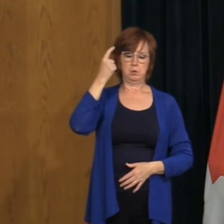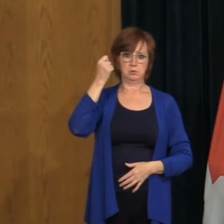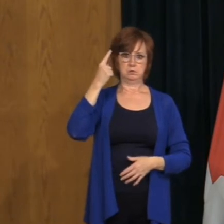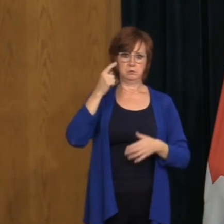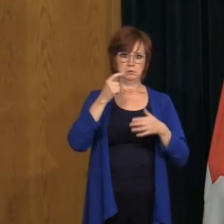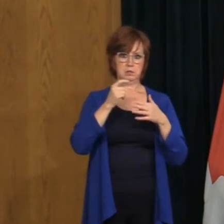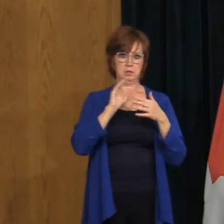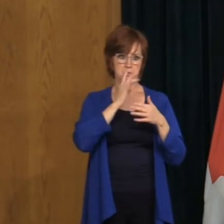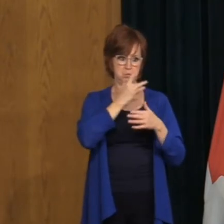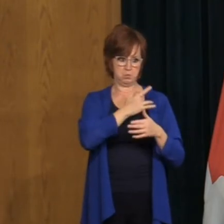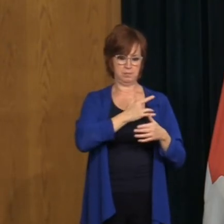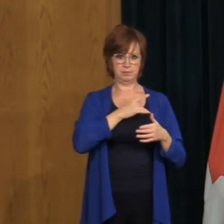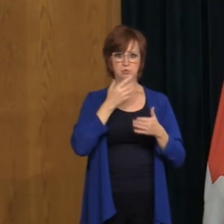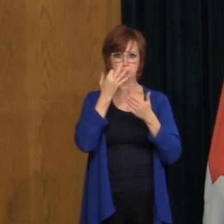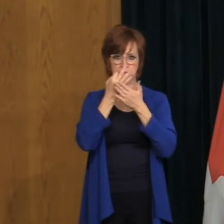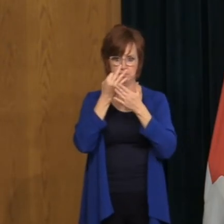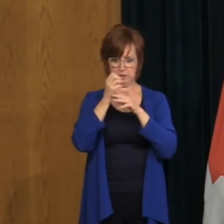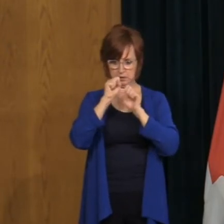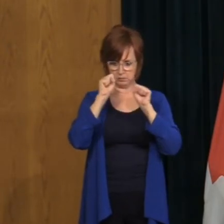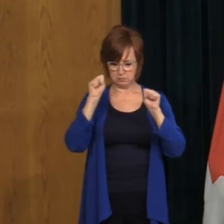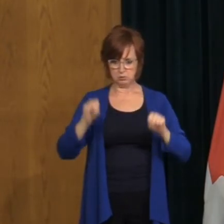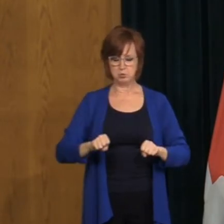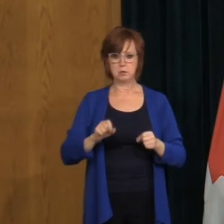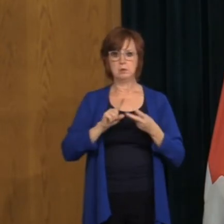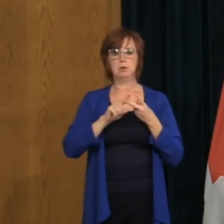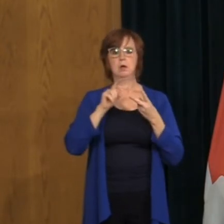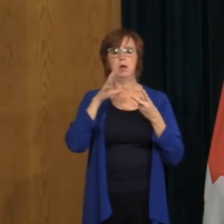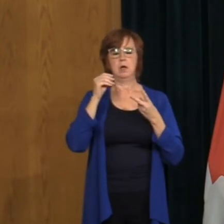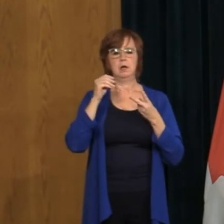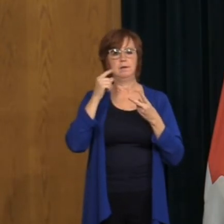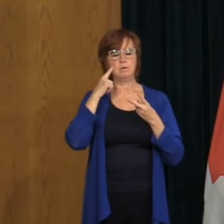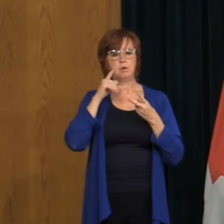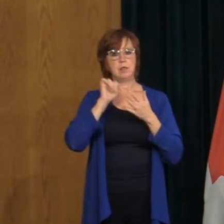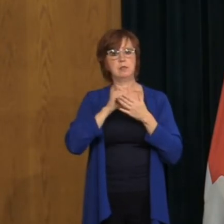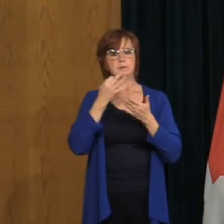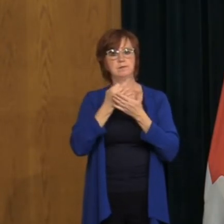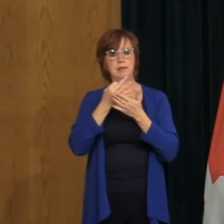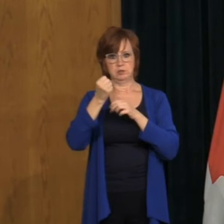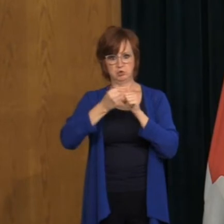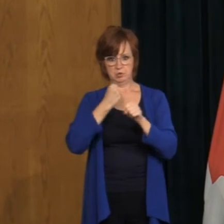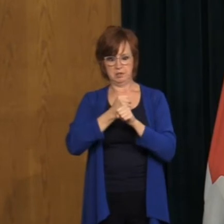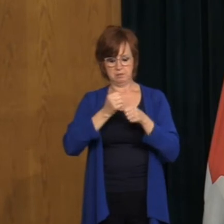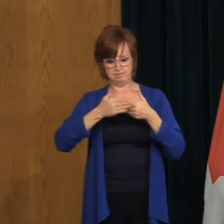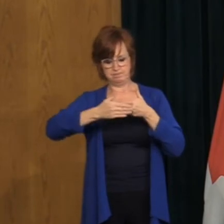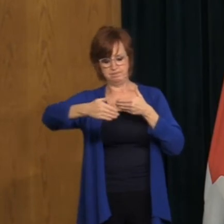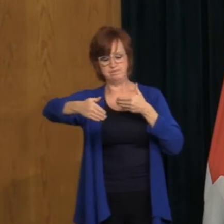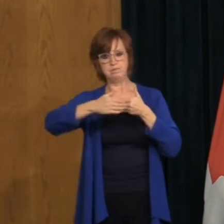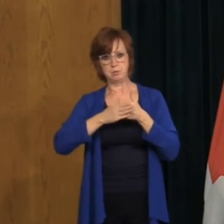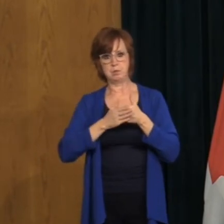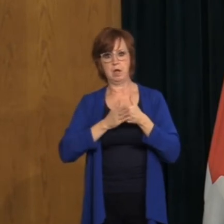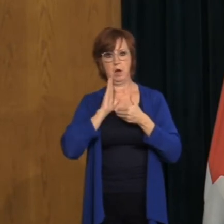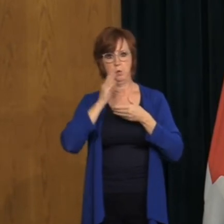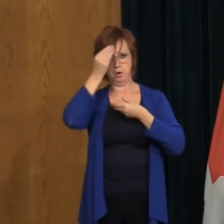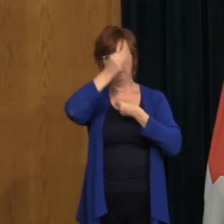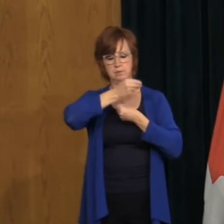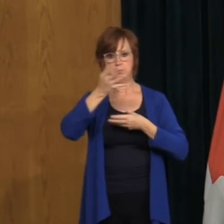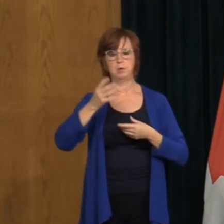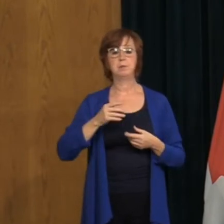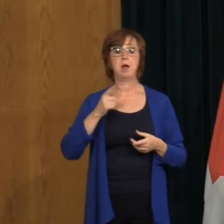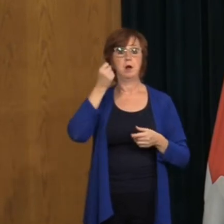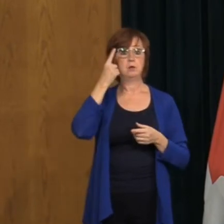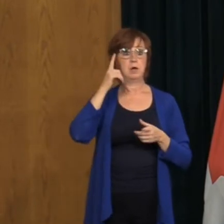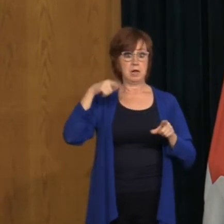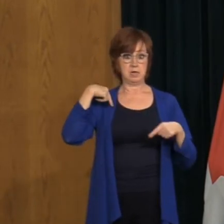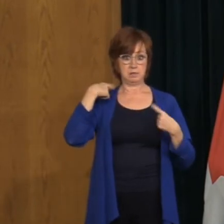the course of the remainder of this fiscal year. You will see then that largely we have been able to operate